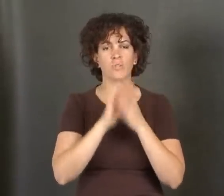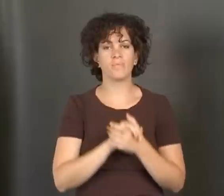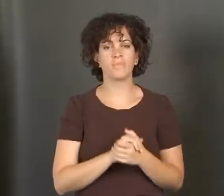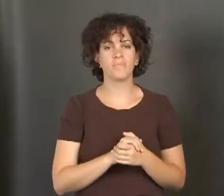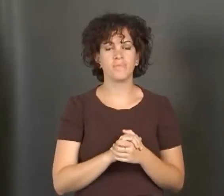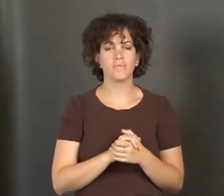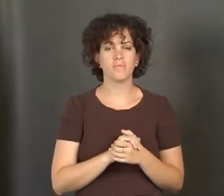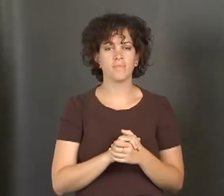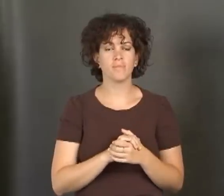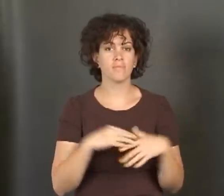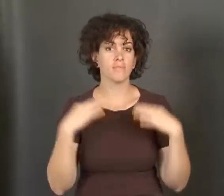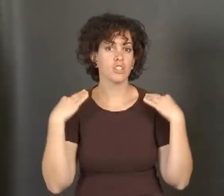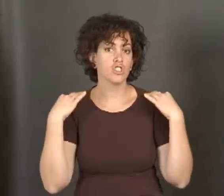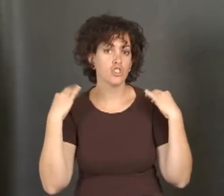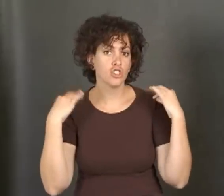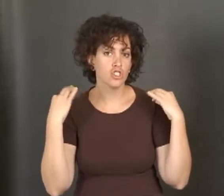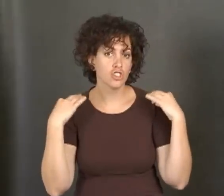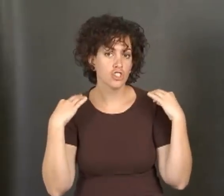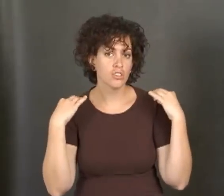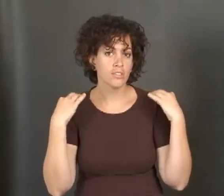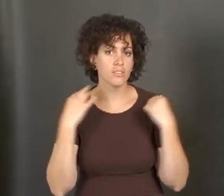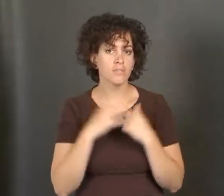Let's review. Shirt.